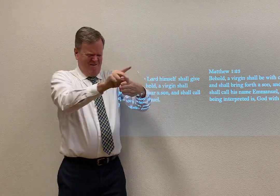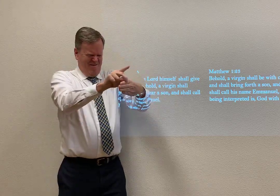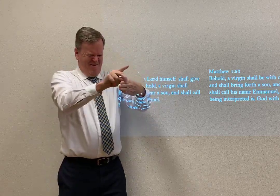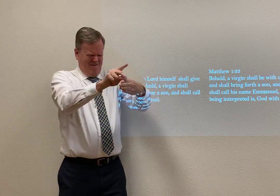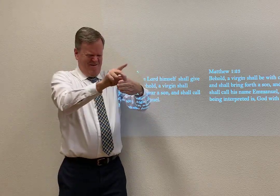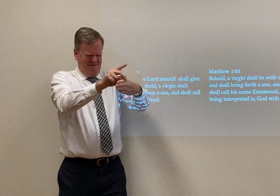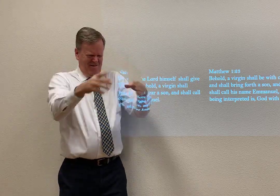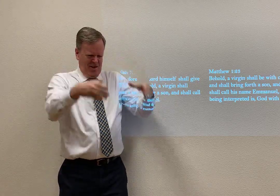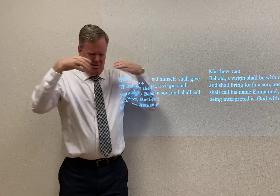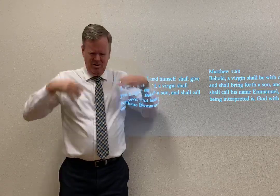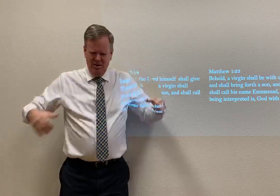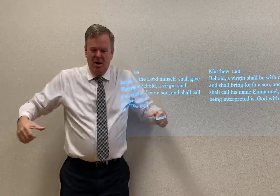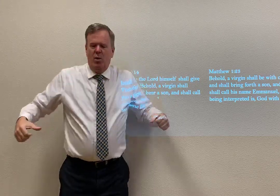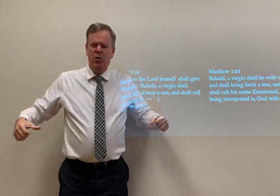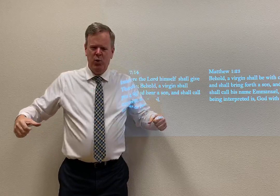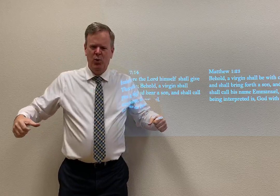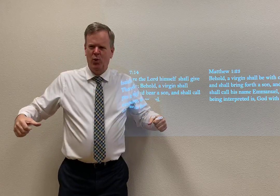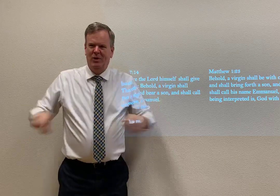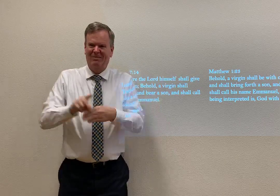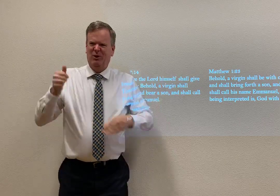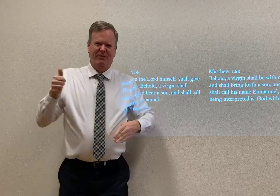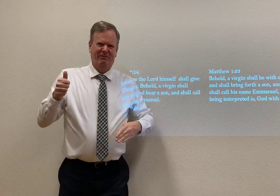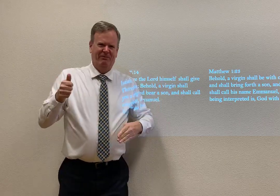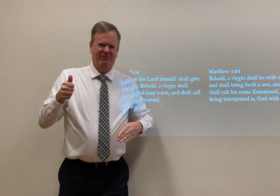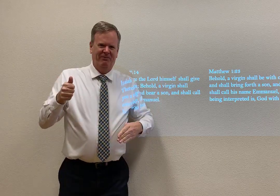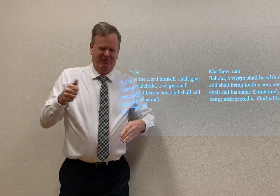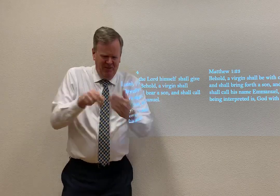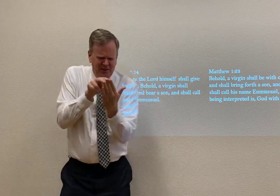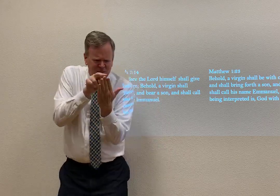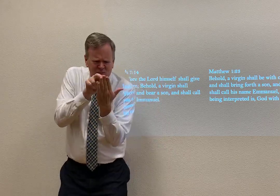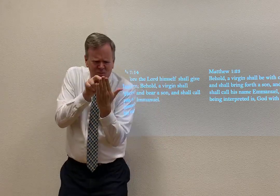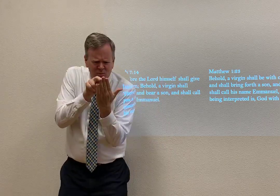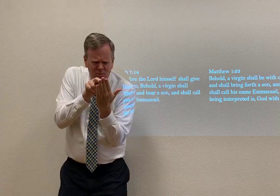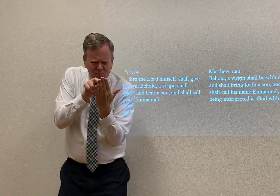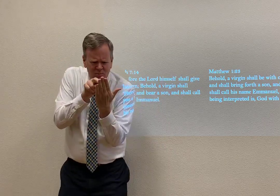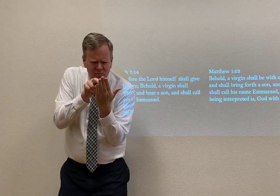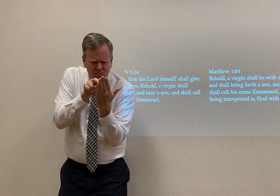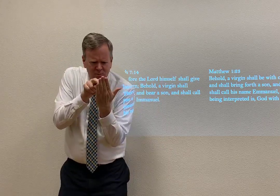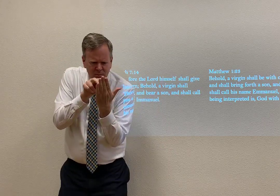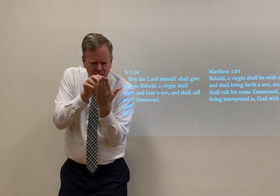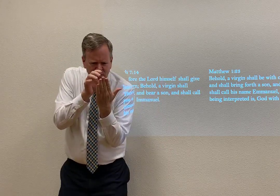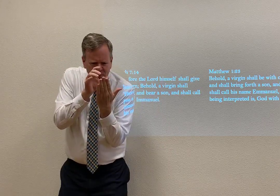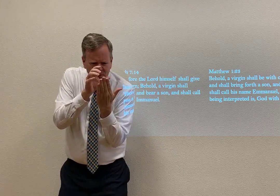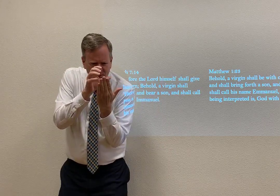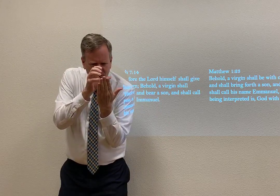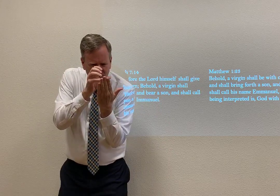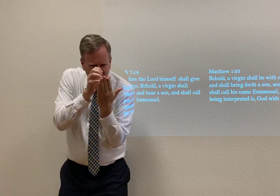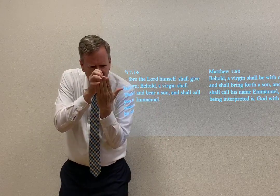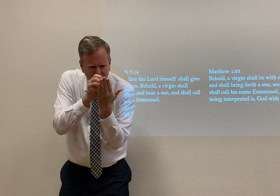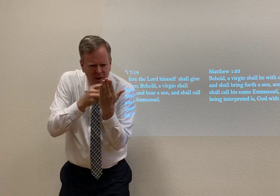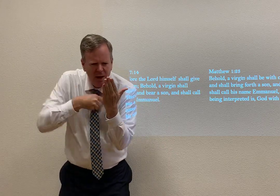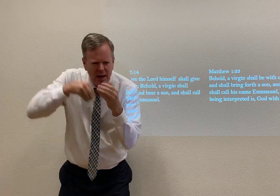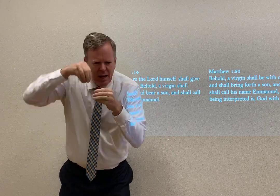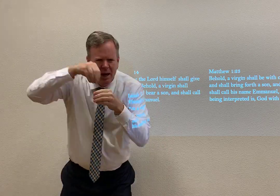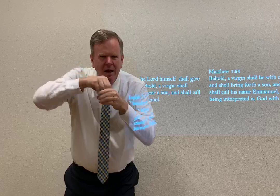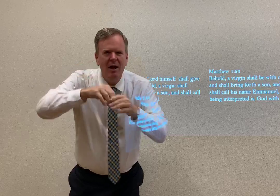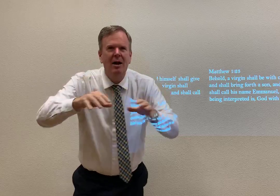Discipline ourselves and say, you know what? No. I'm going to do this. I'm going to sit down. I'm going to read what this book has to say. And you'll notice